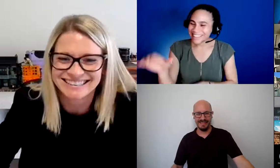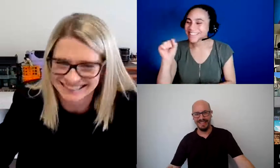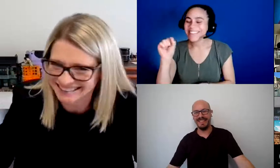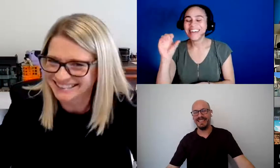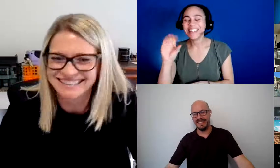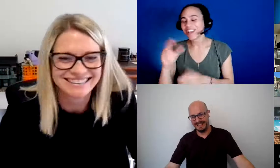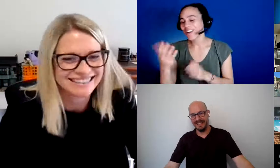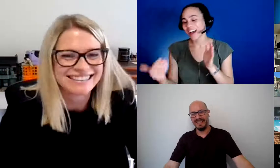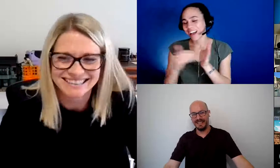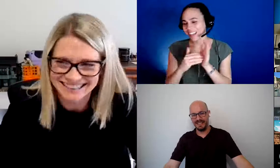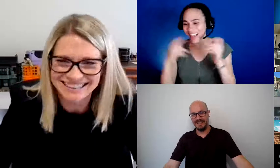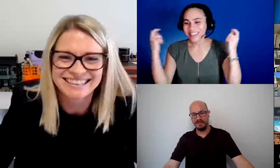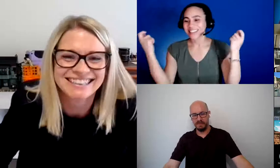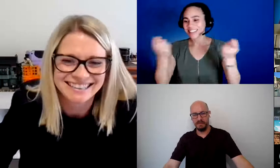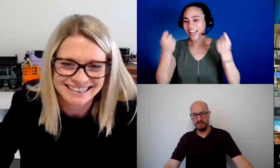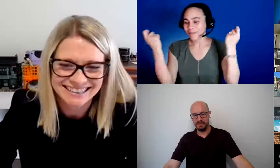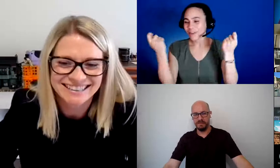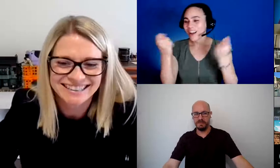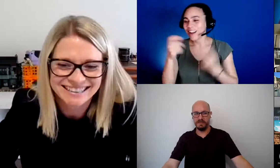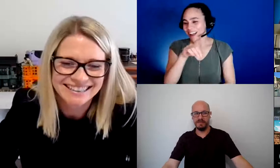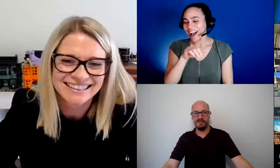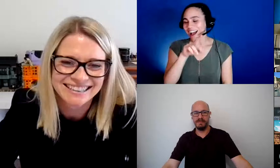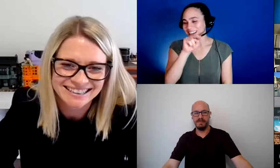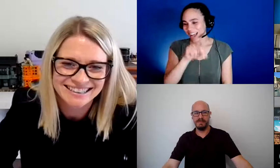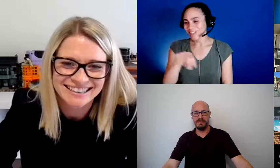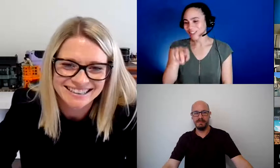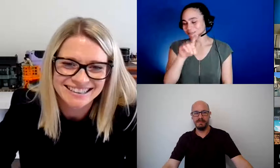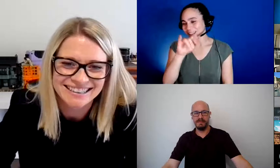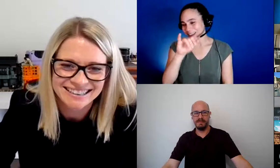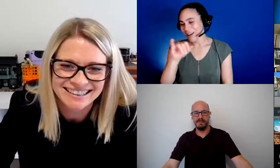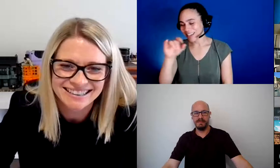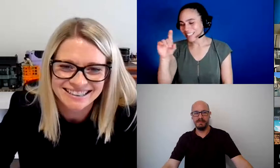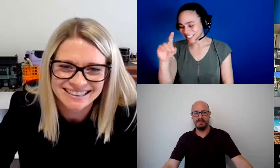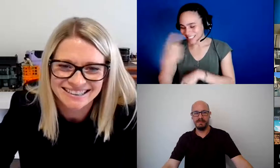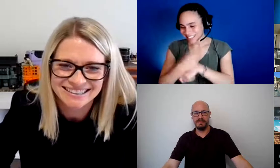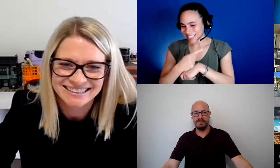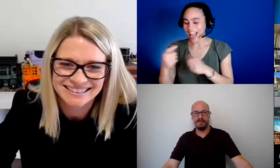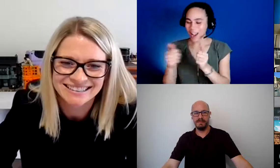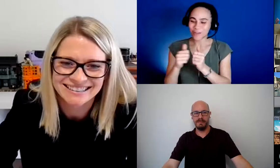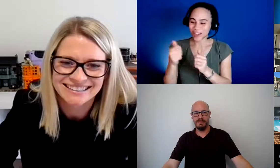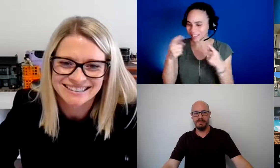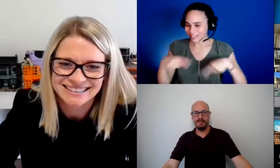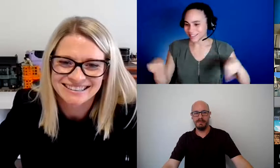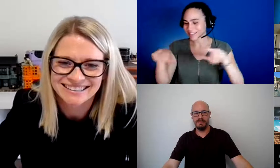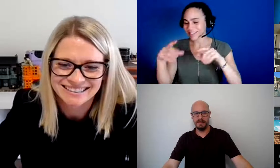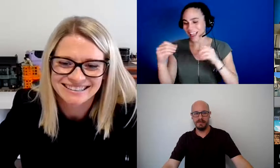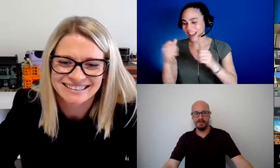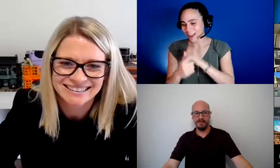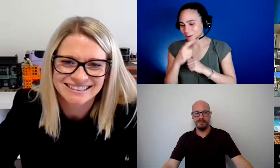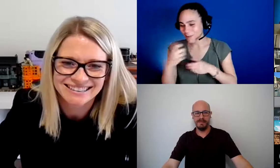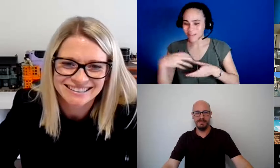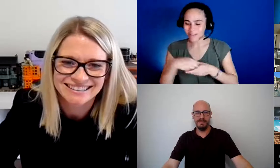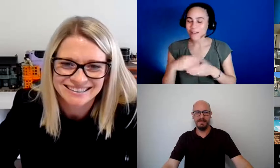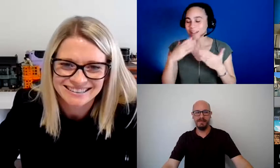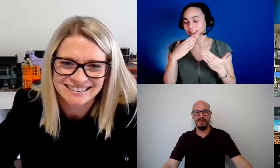again celebrate National Disability Independence Day with you and everyone involved and say thank you again for attending. Have a great